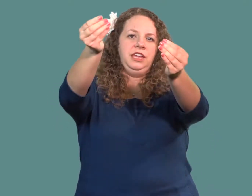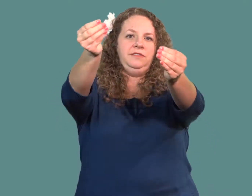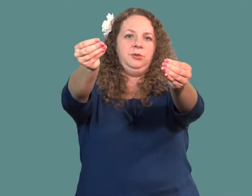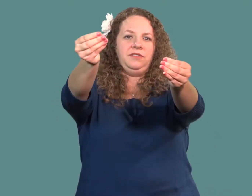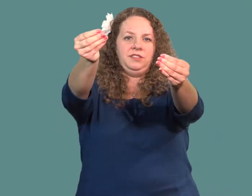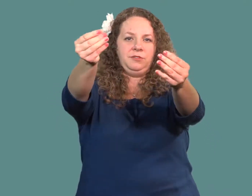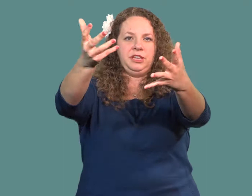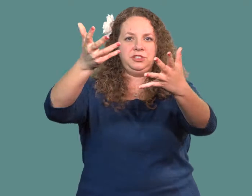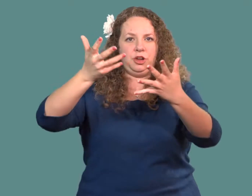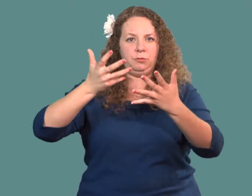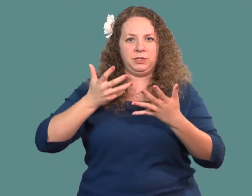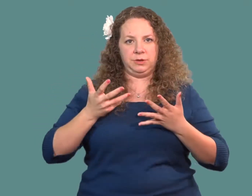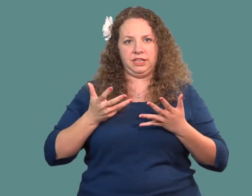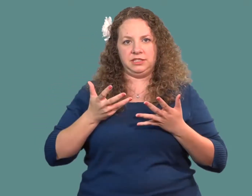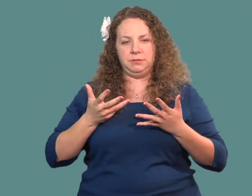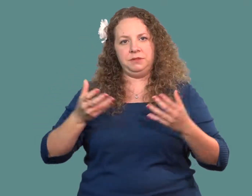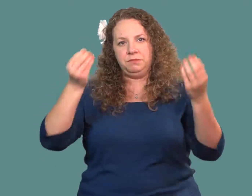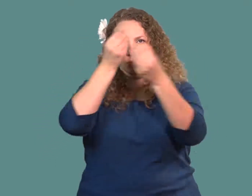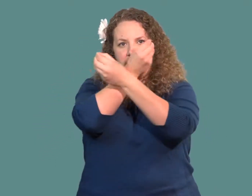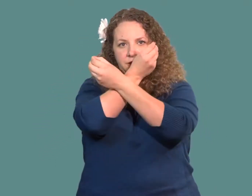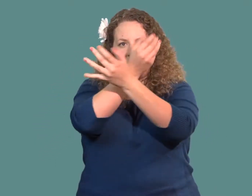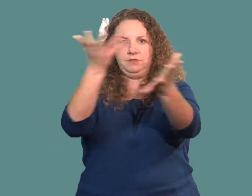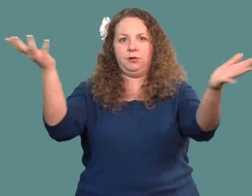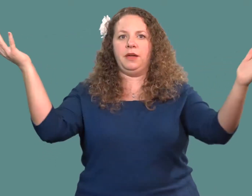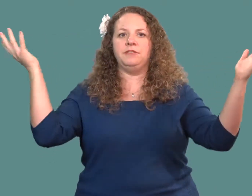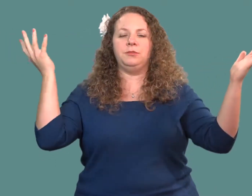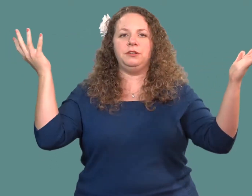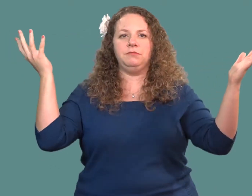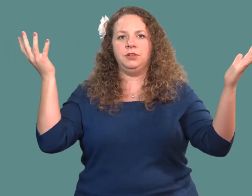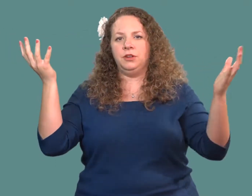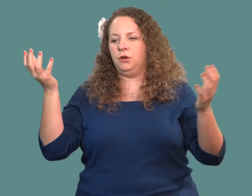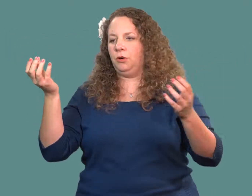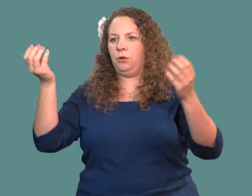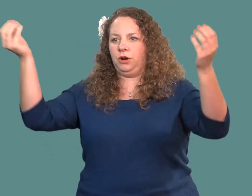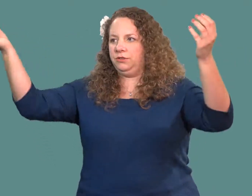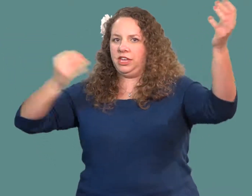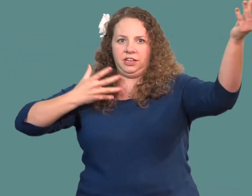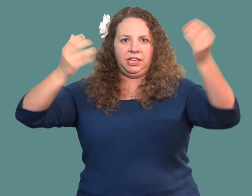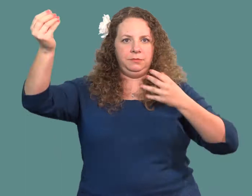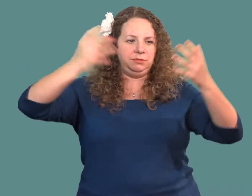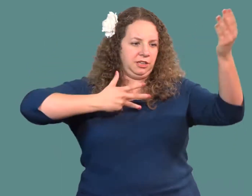If you have the information, it opens when it gets to me. I could inform everyone, or they could keep telling